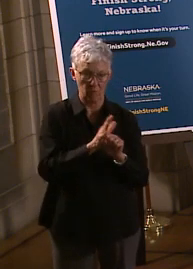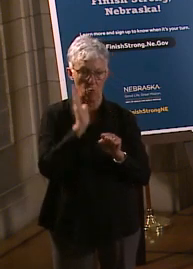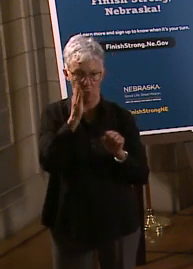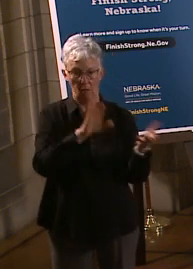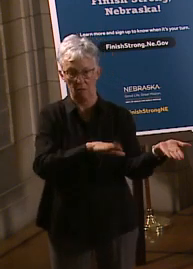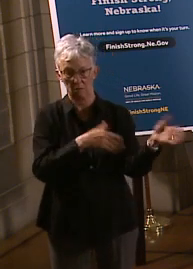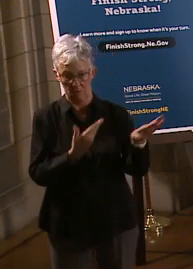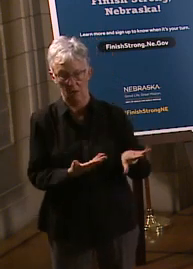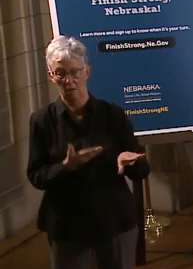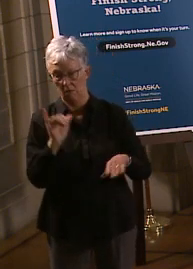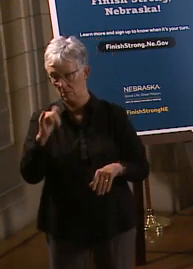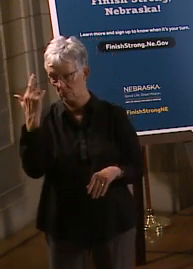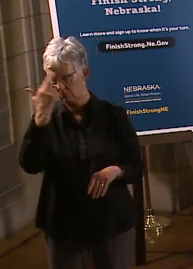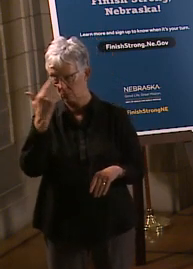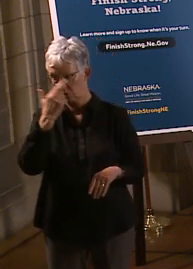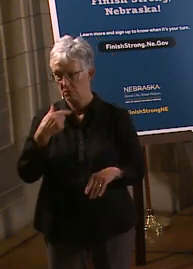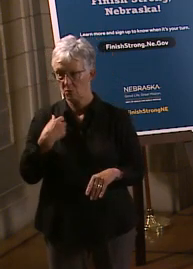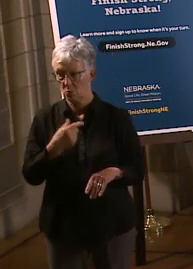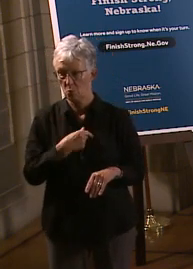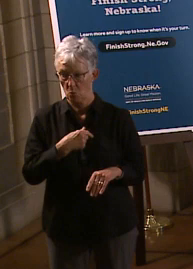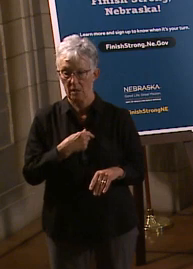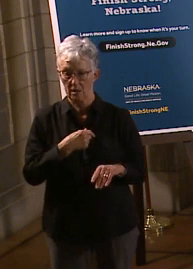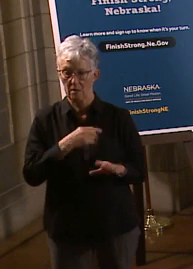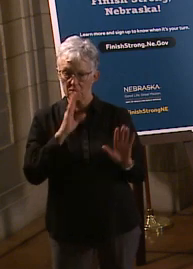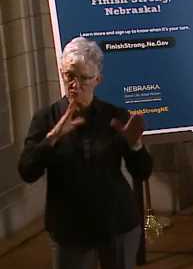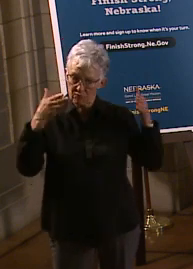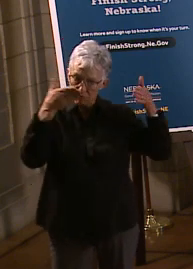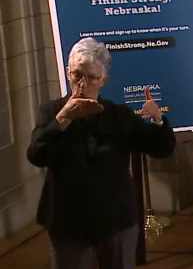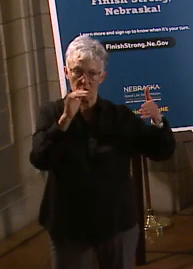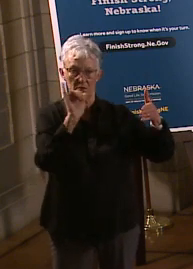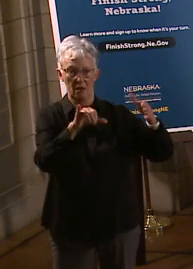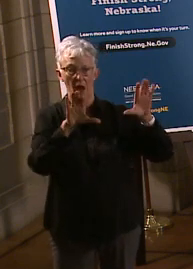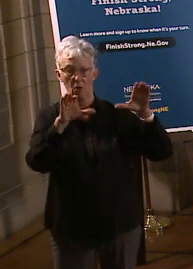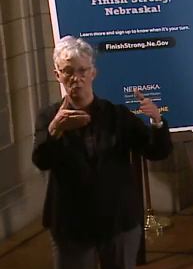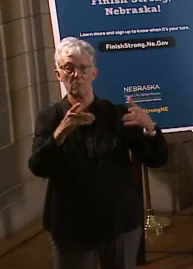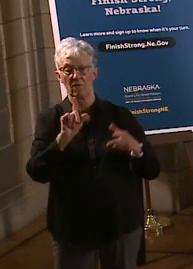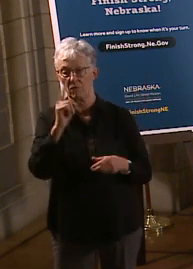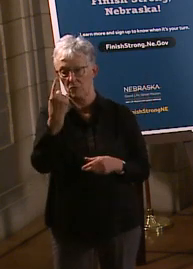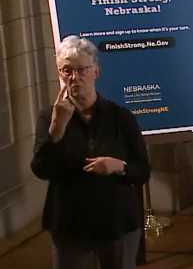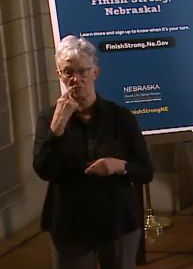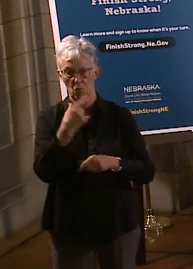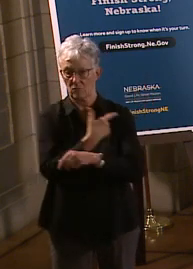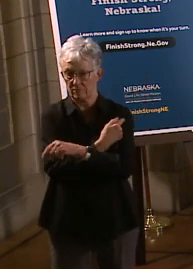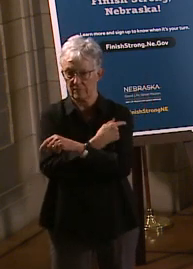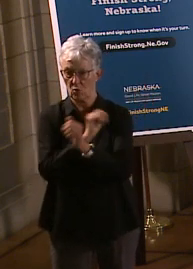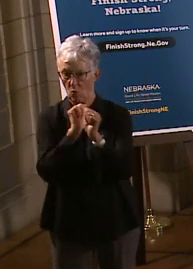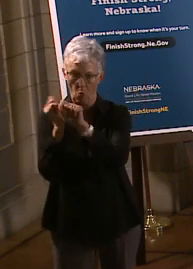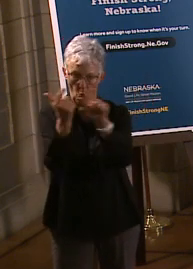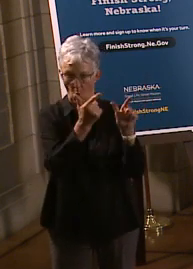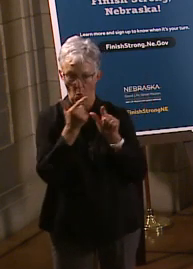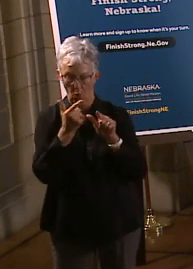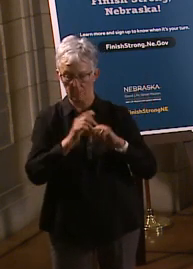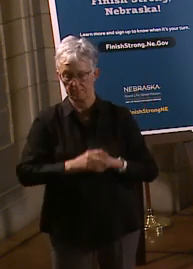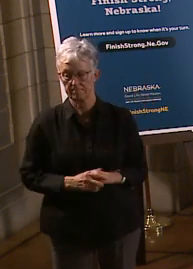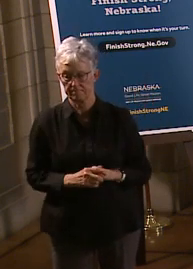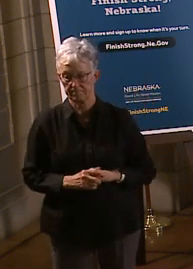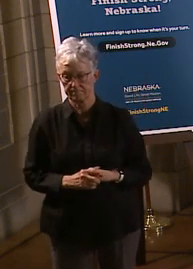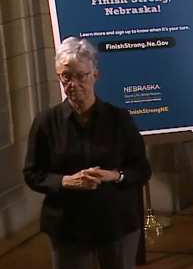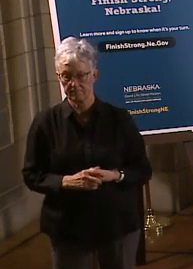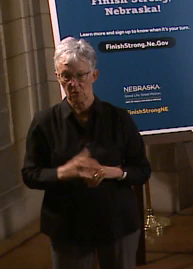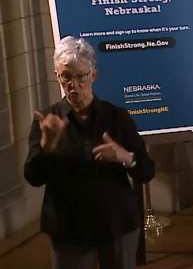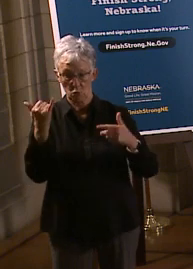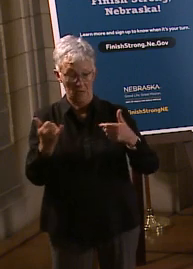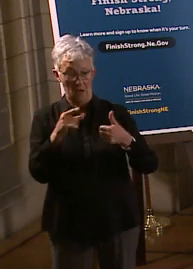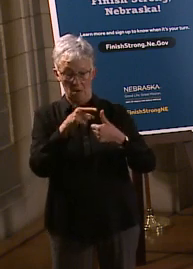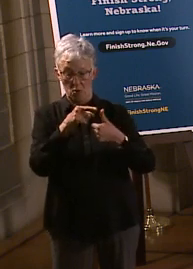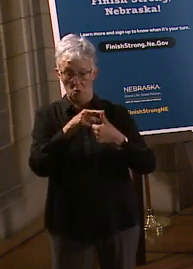that's why we've been focusing on the folks who are 65 years and older. Now, as we work through phase 1B, which is that category of age